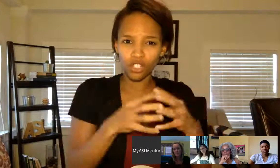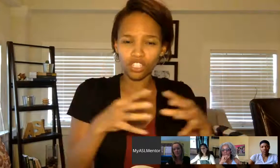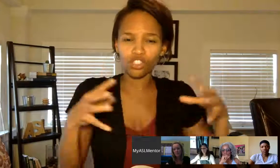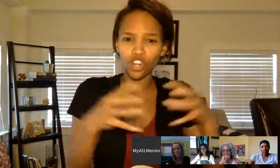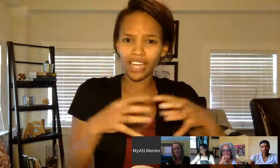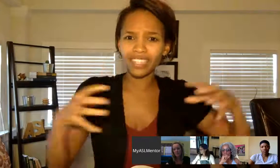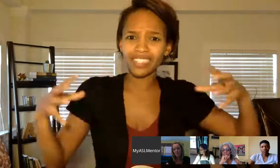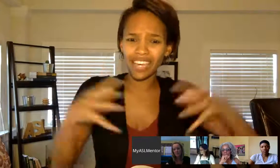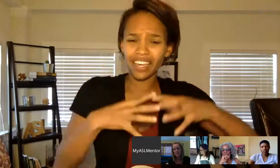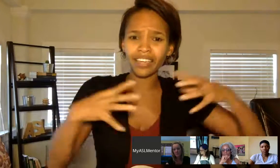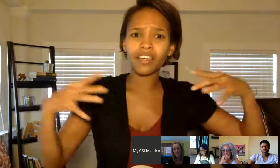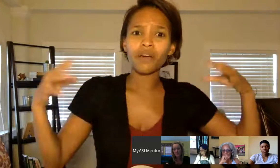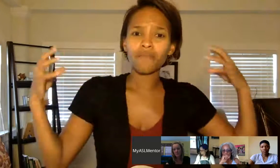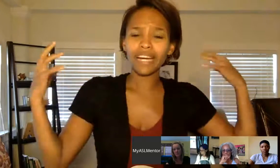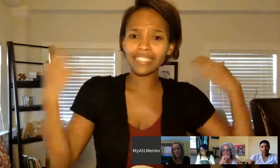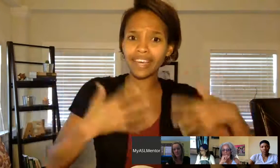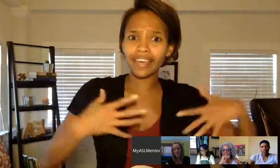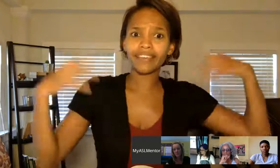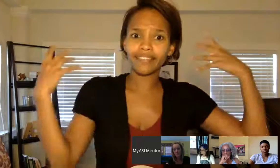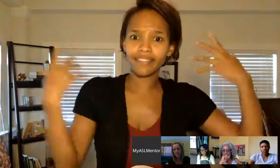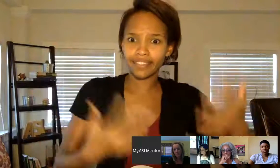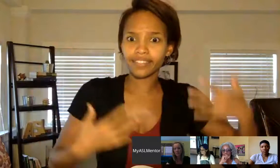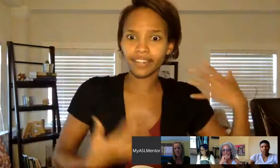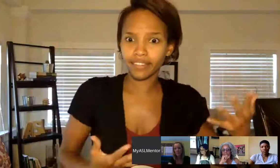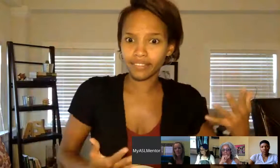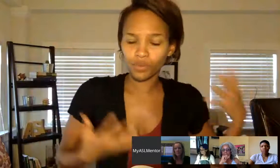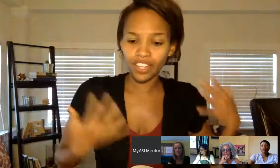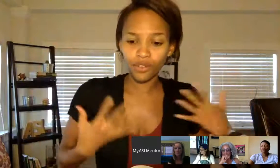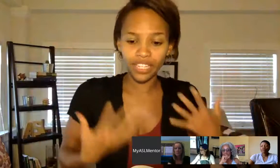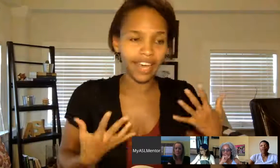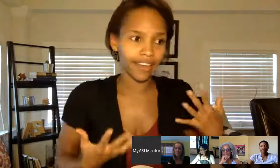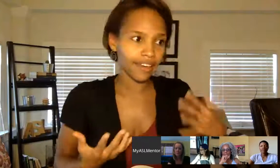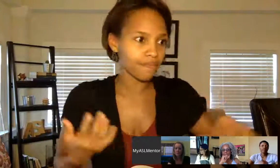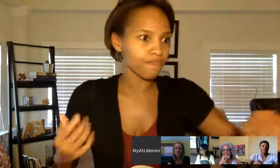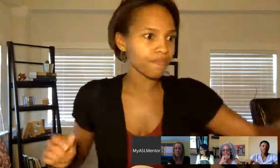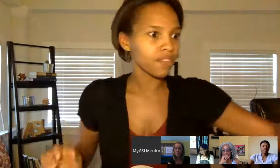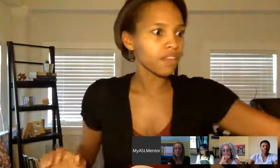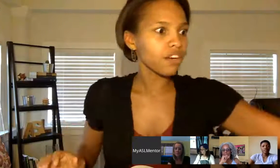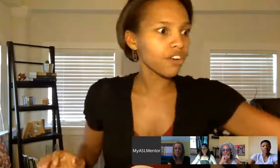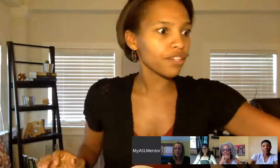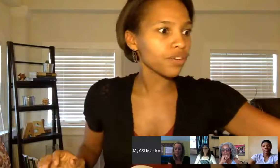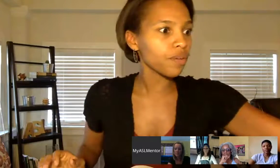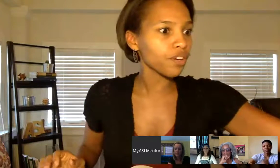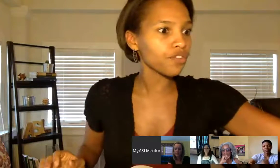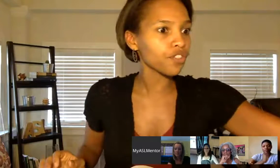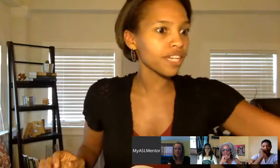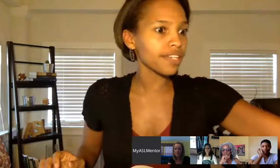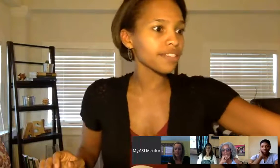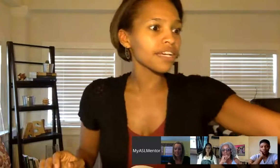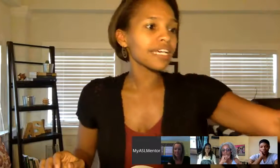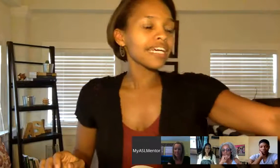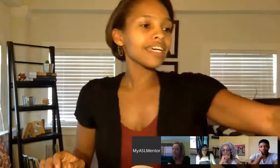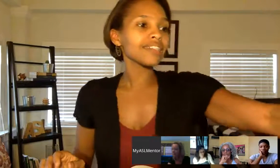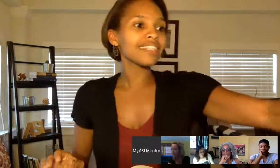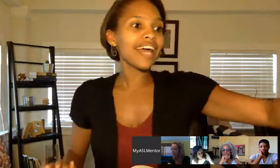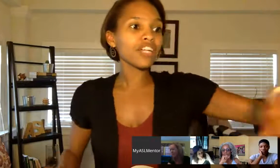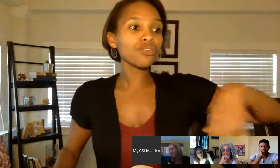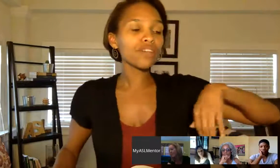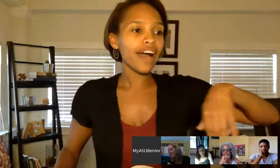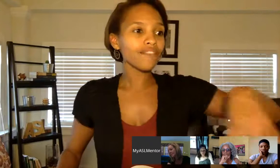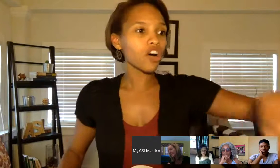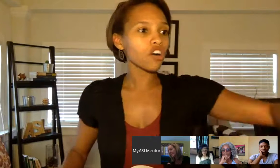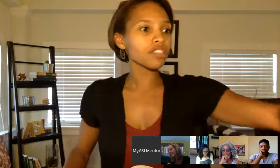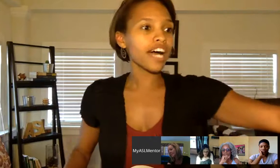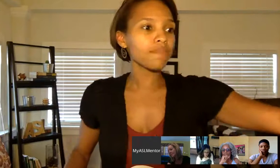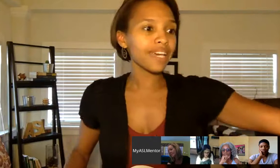this person trying to say by saying this sentence. What are they really getting at? All right, so here we go. First sentence. It's natural